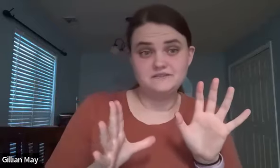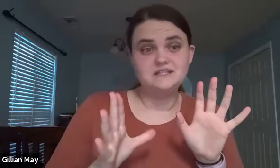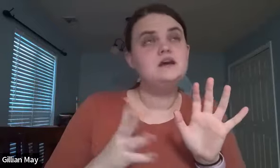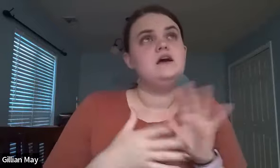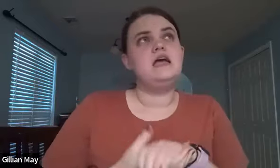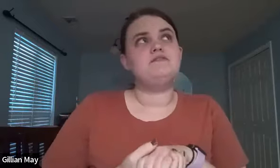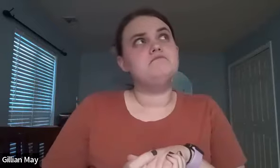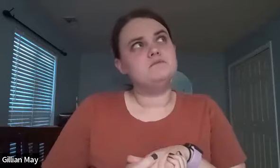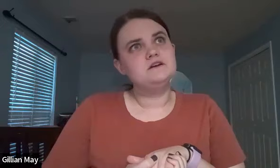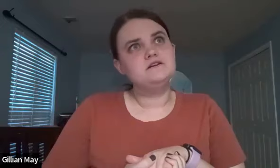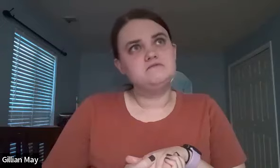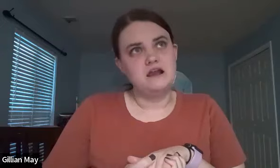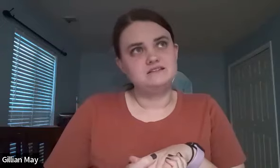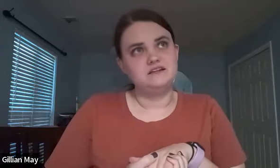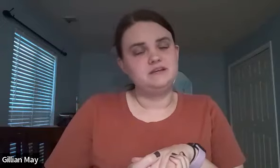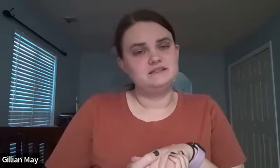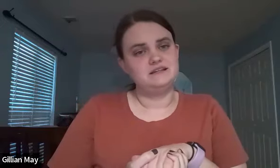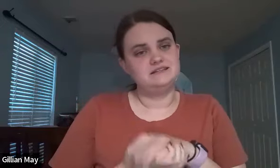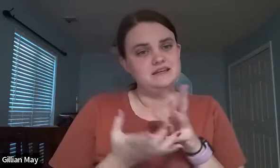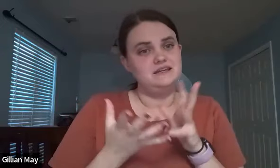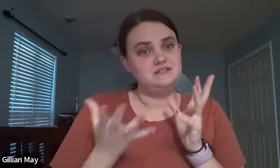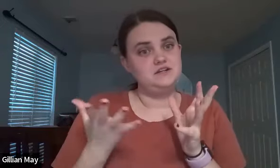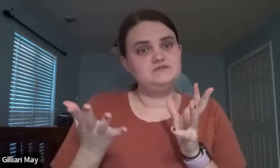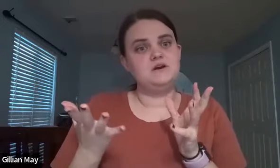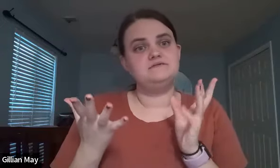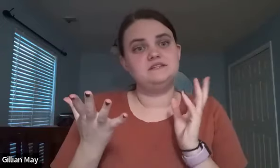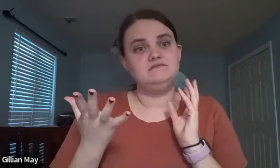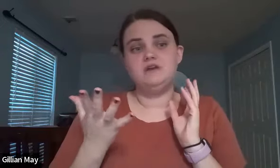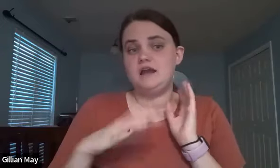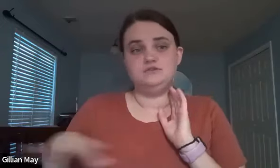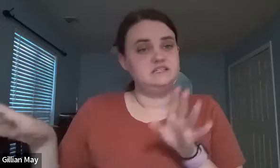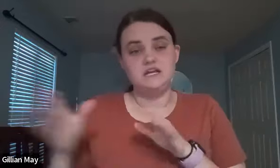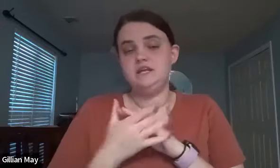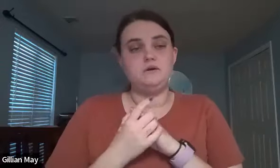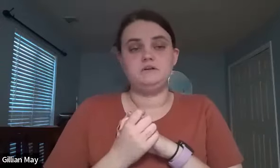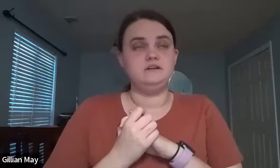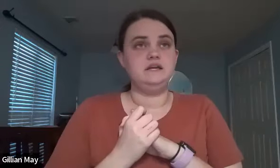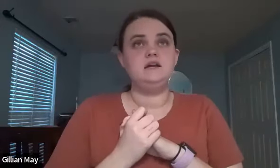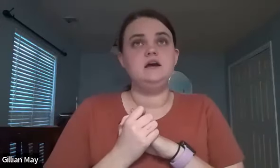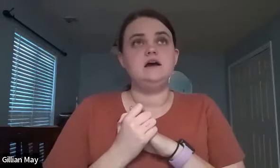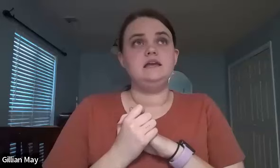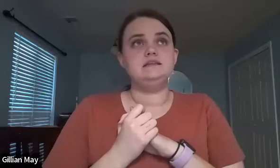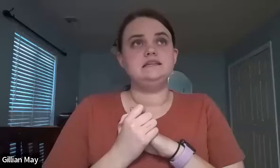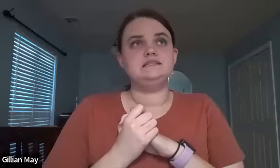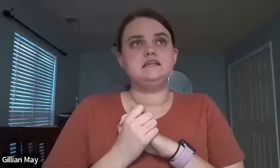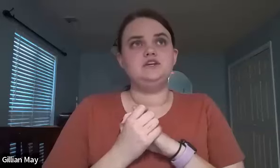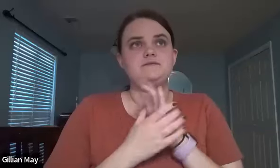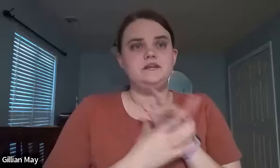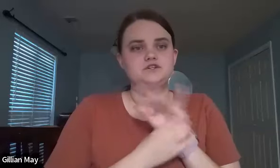often. If I remember it correctly, because like I said, it's not used often. I don't see it anywhere really. It's like you're finger